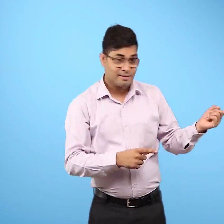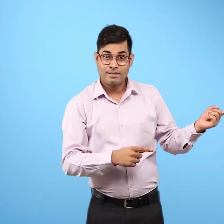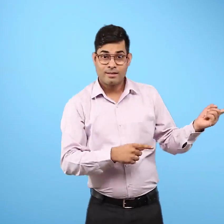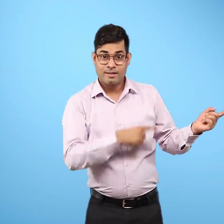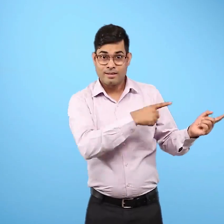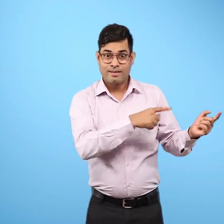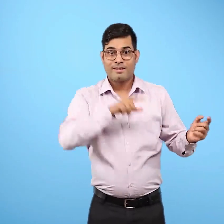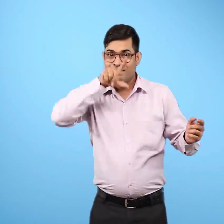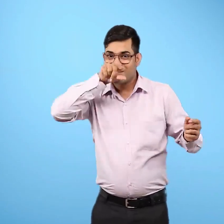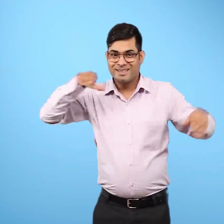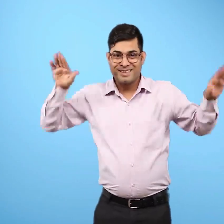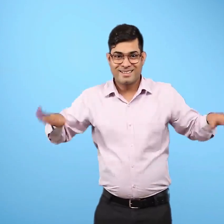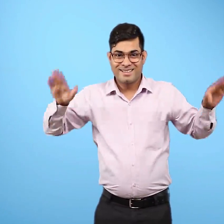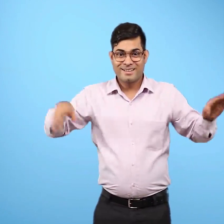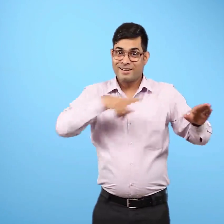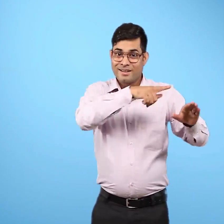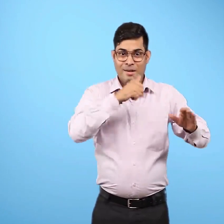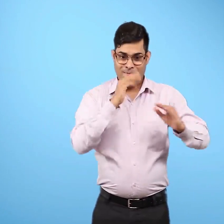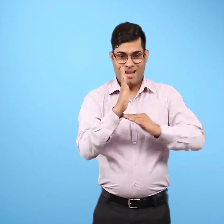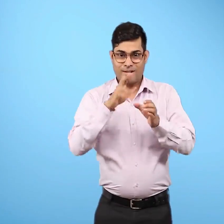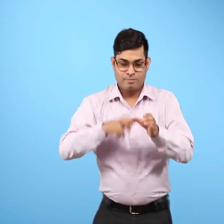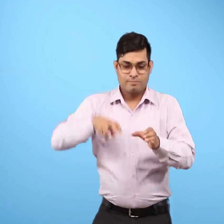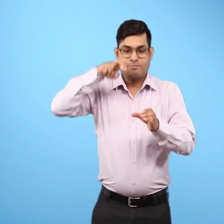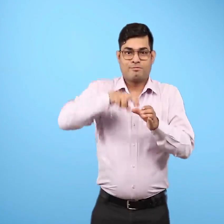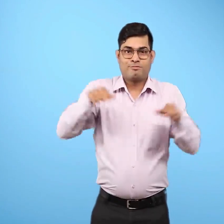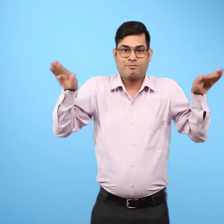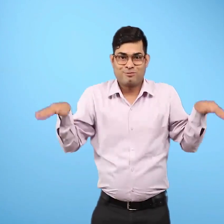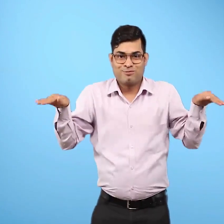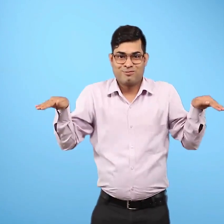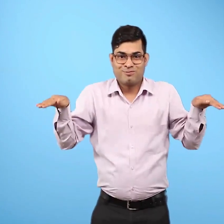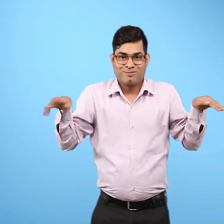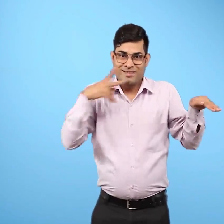a bird sitting on one of the glasses, and he's asking us,